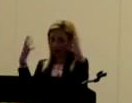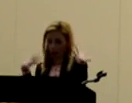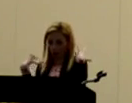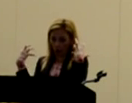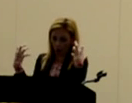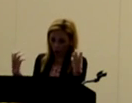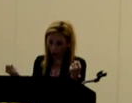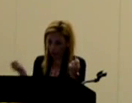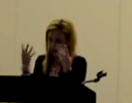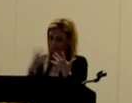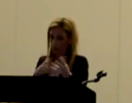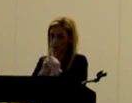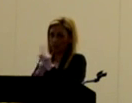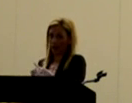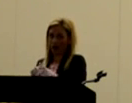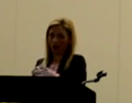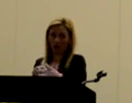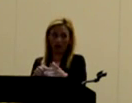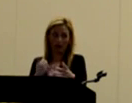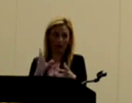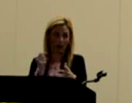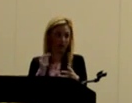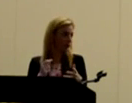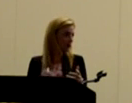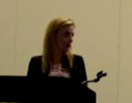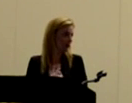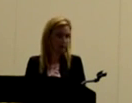be cured, a lot of us would respond, of what?